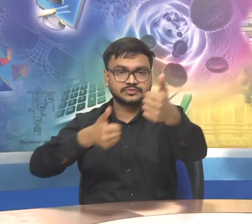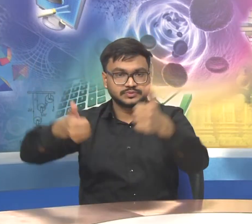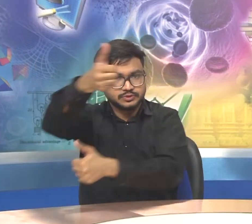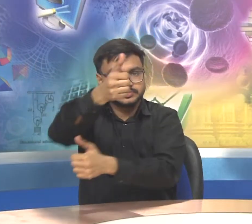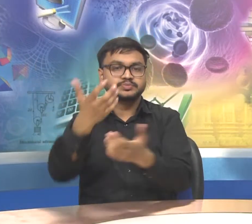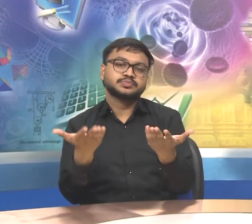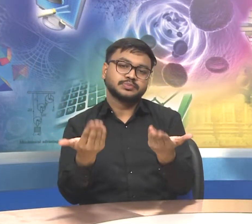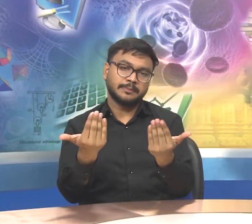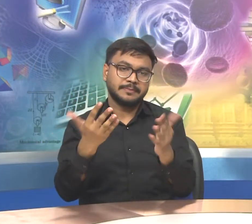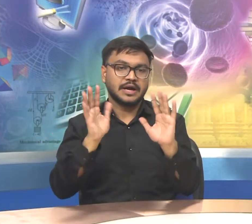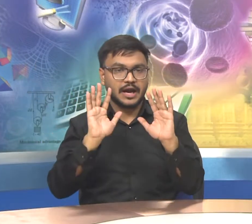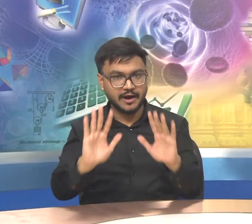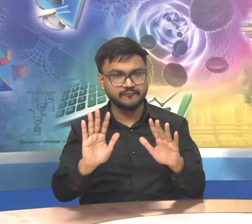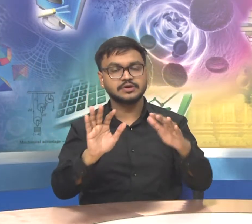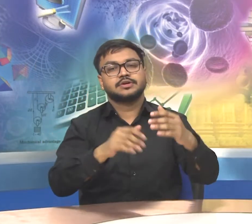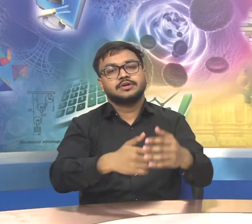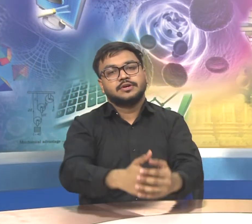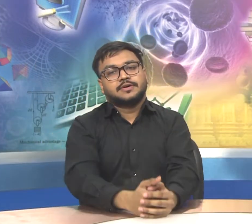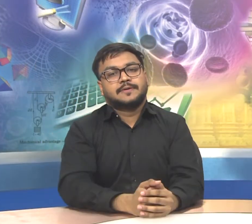seems proper.